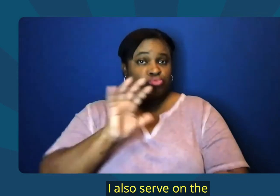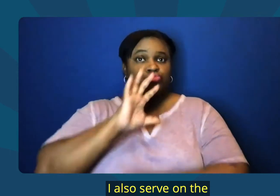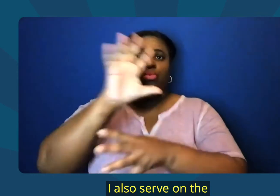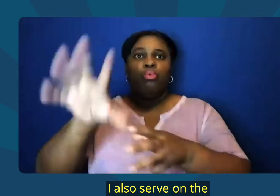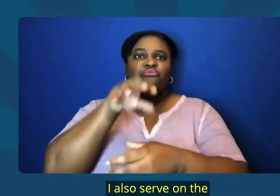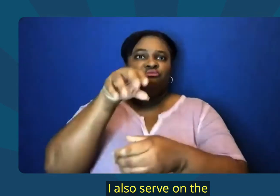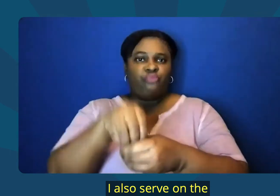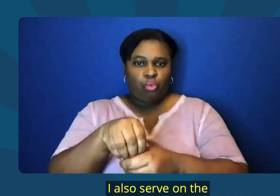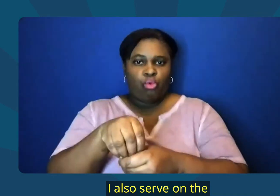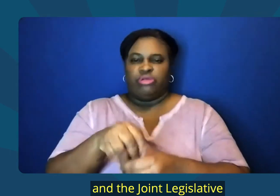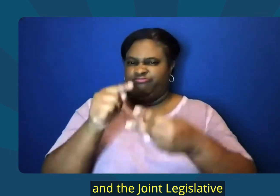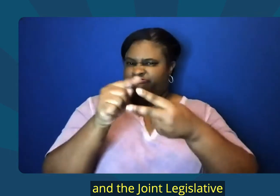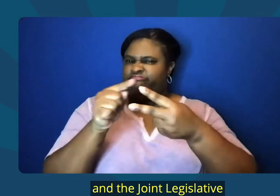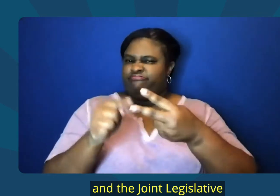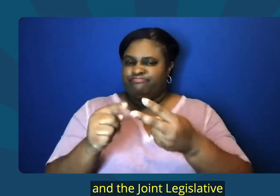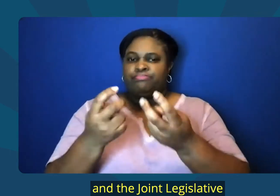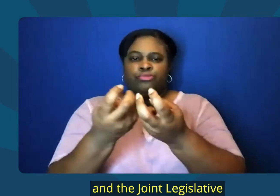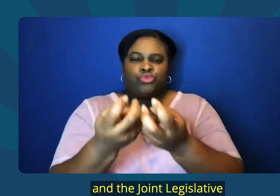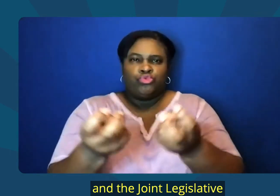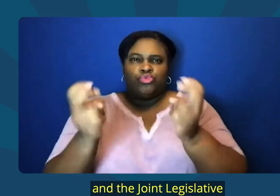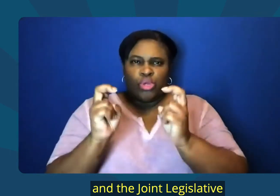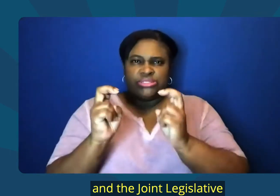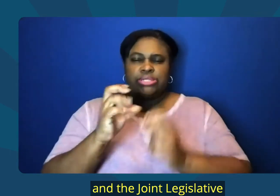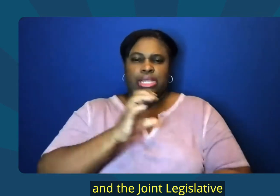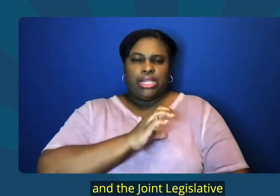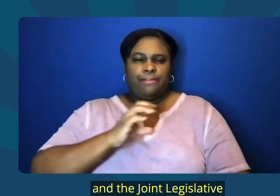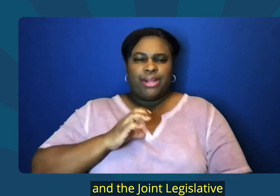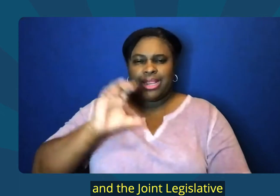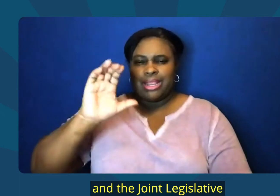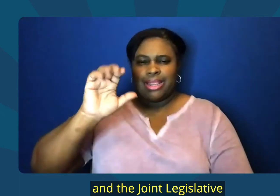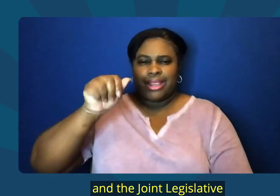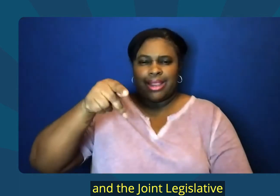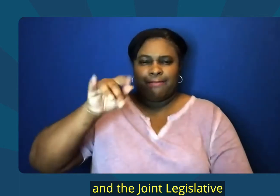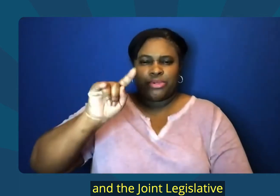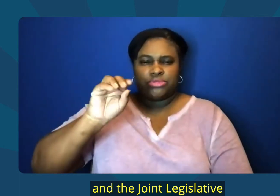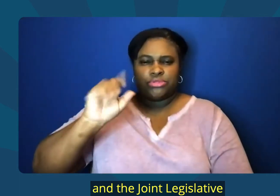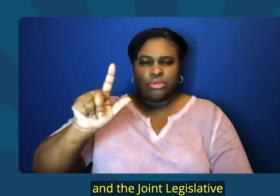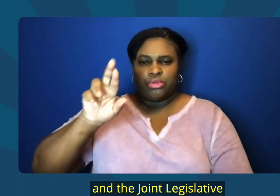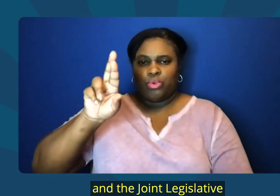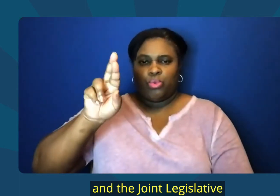Review and the Joint Legislative Budget Committee.